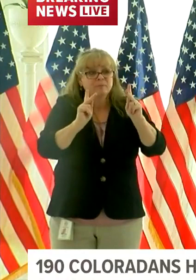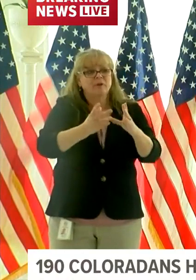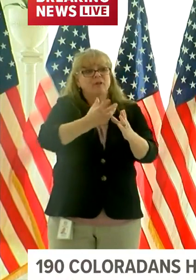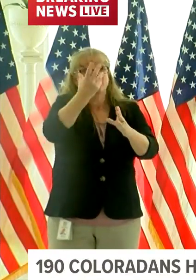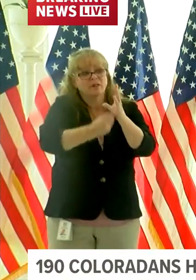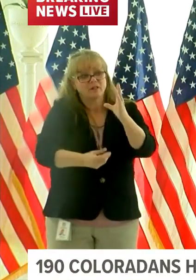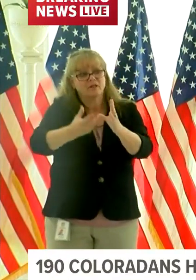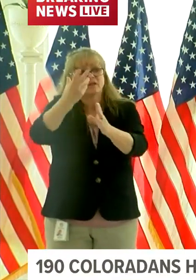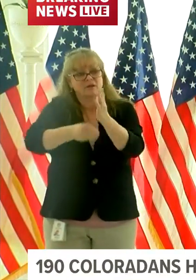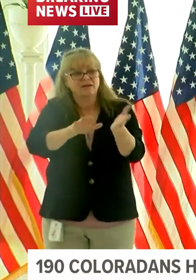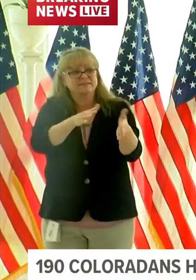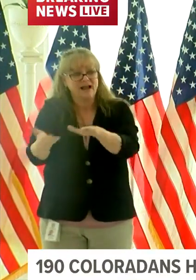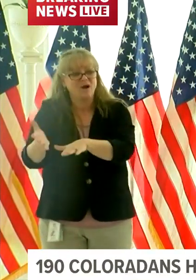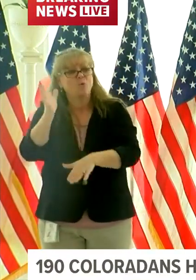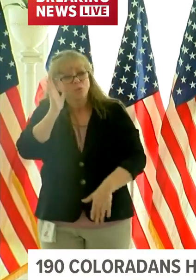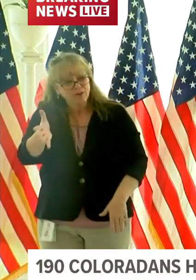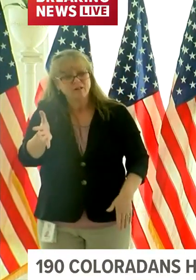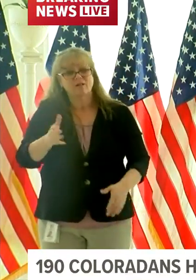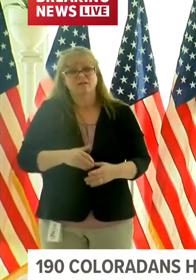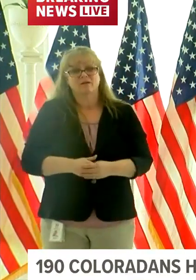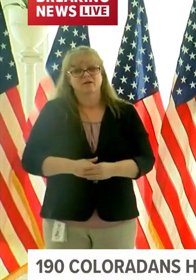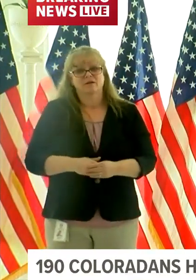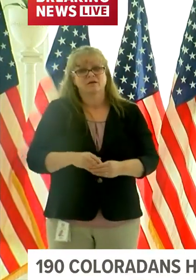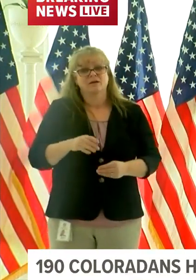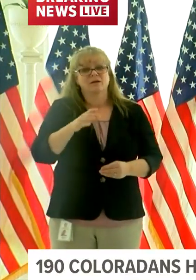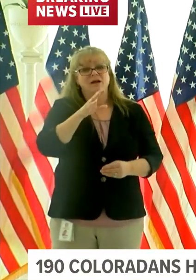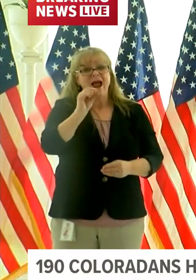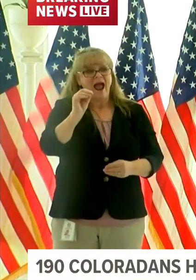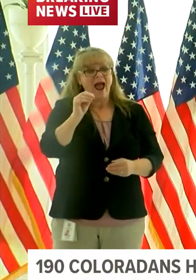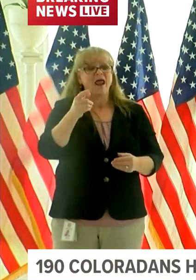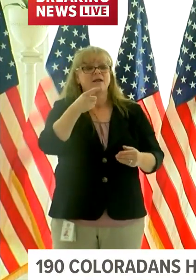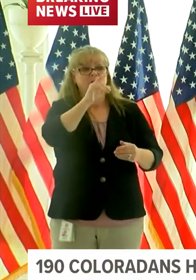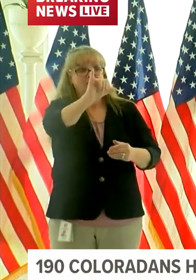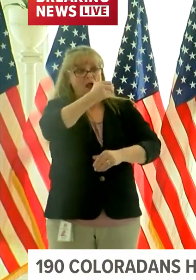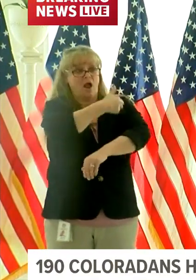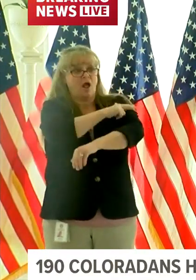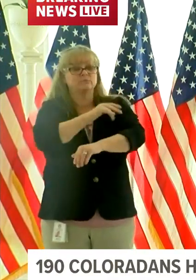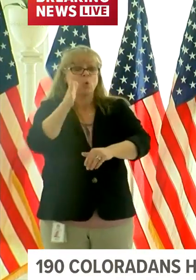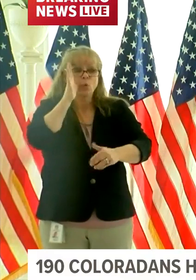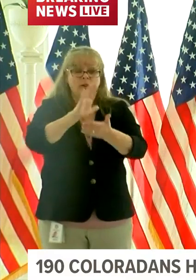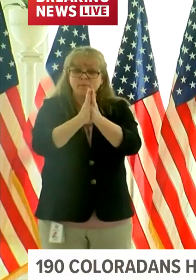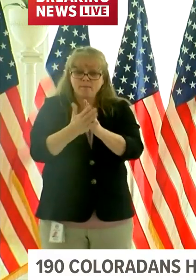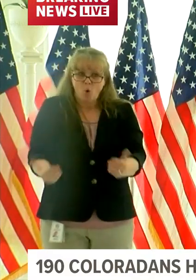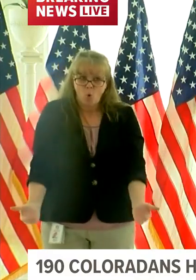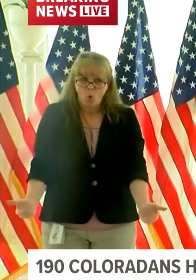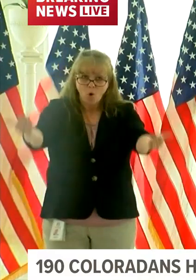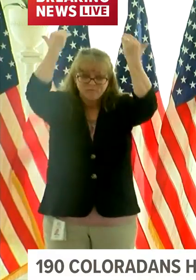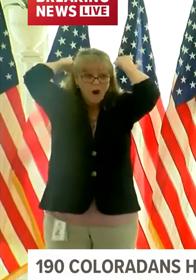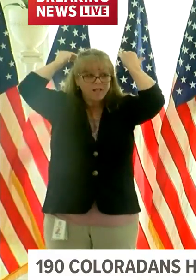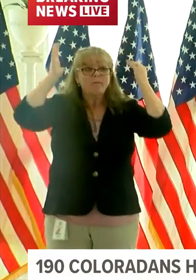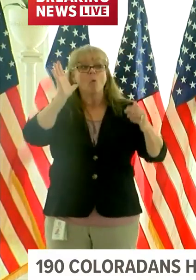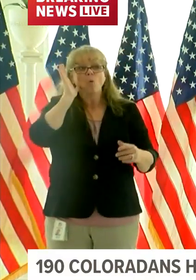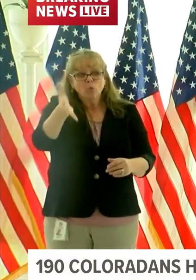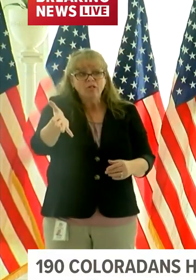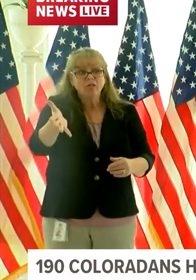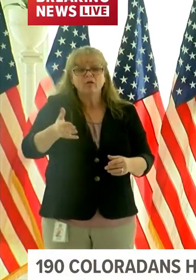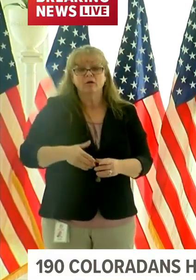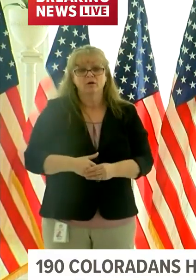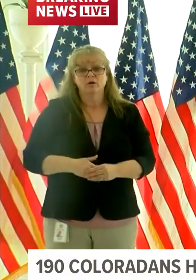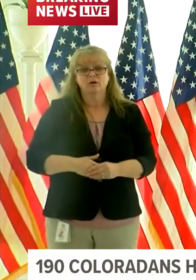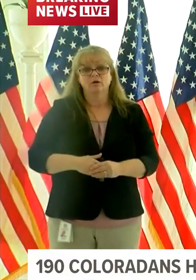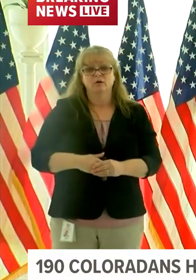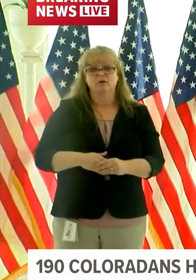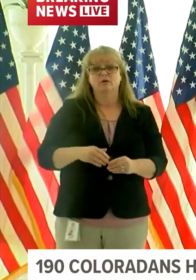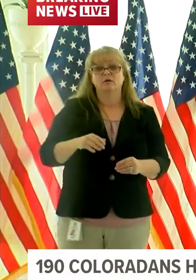in the healthcare side. So it all ties together. We want, my overall guidance is the maximum amount of